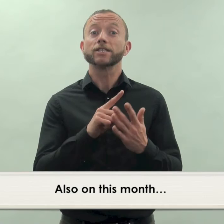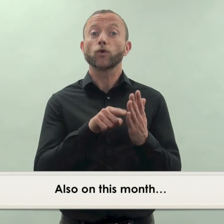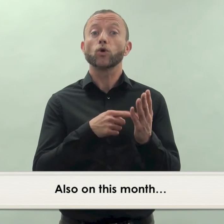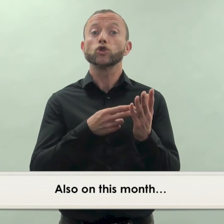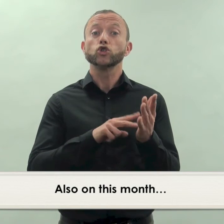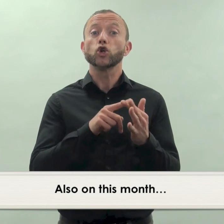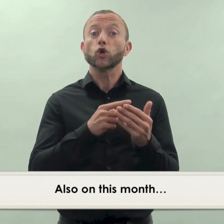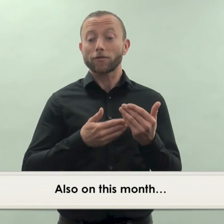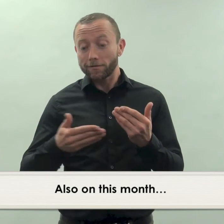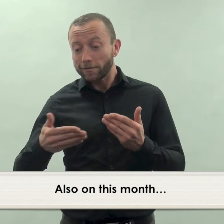Also on this month,